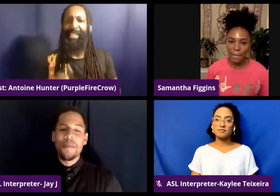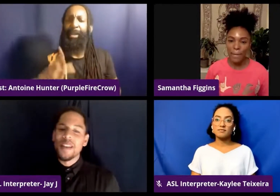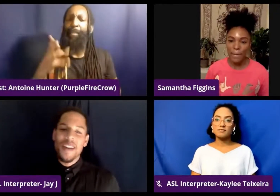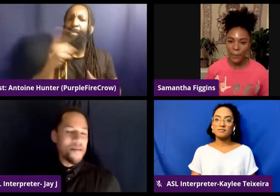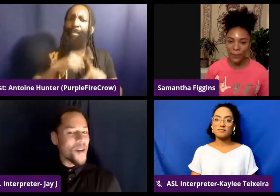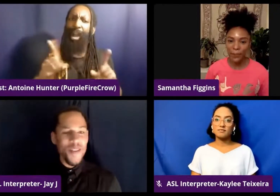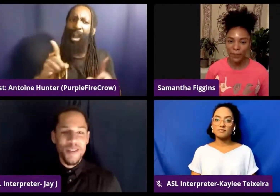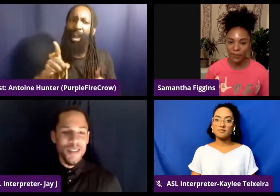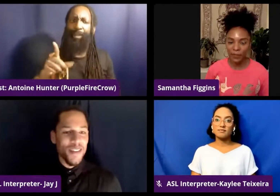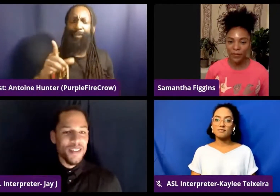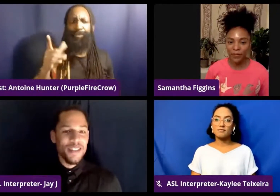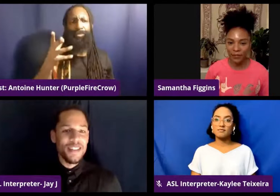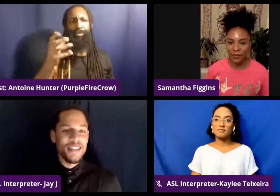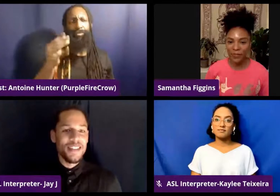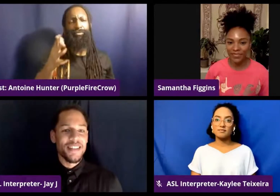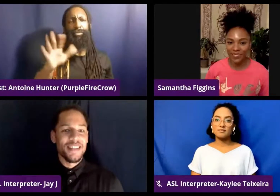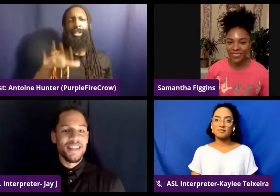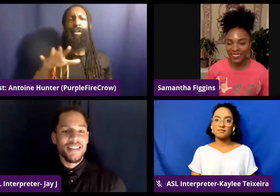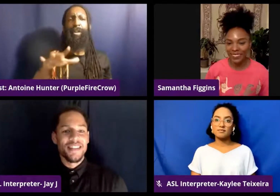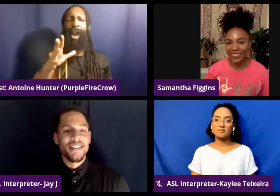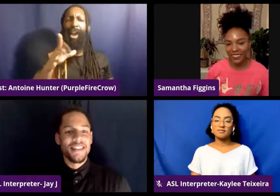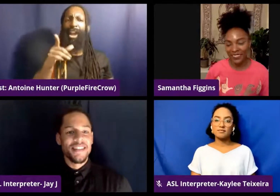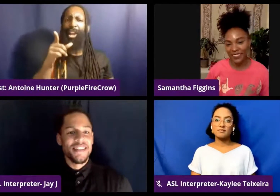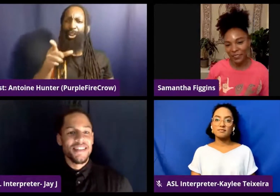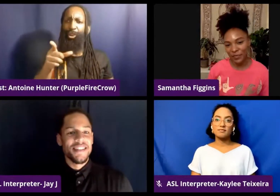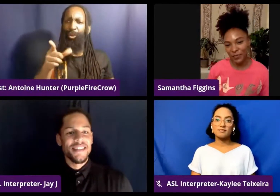And then we become all stars.